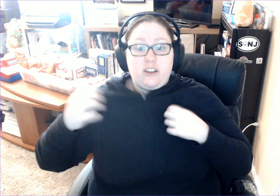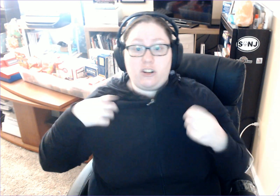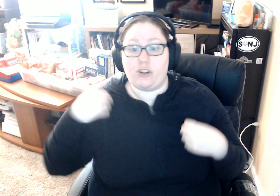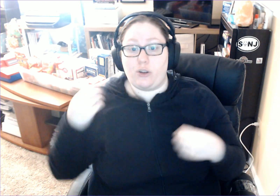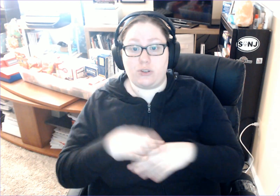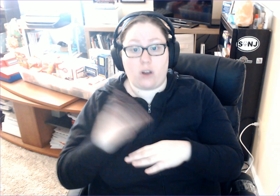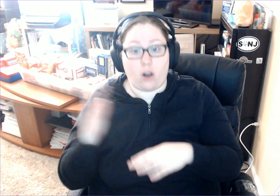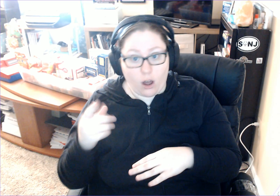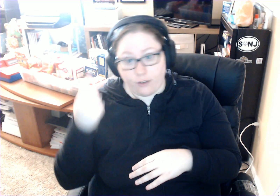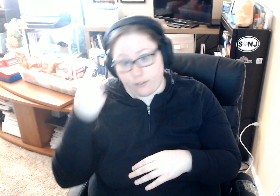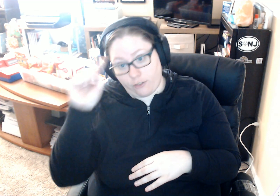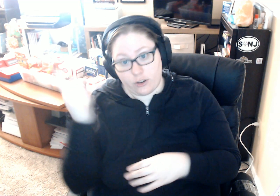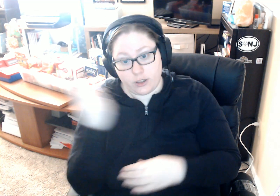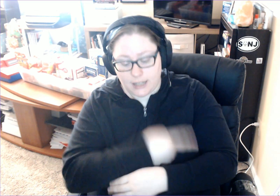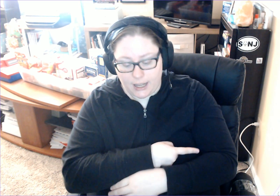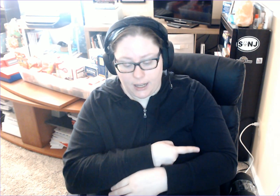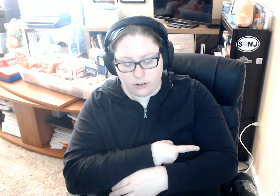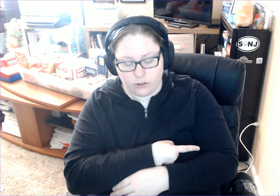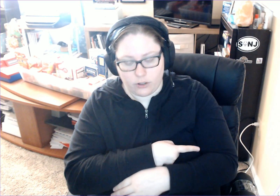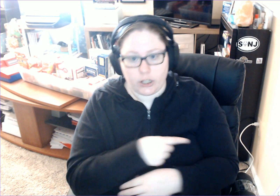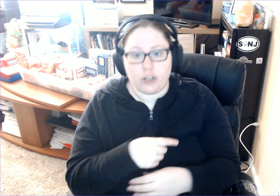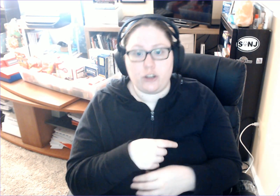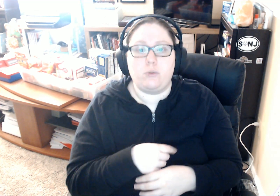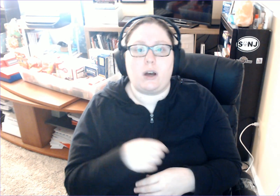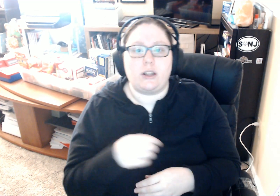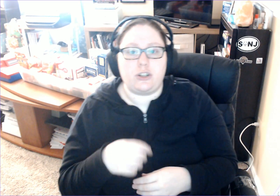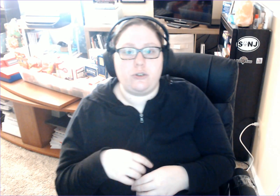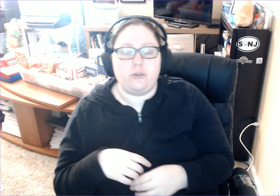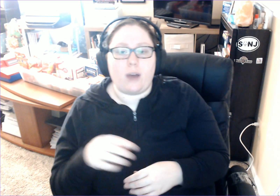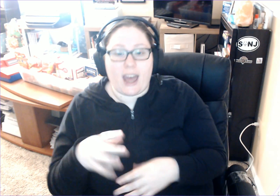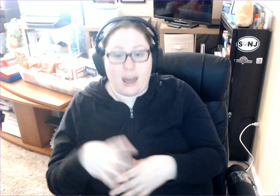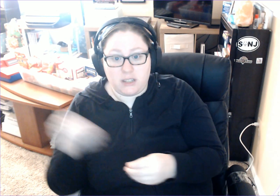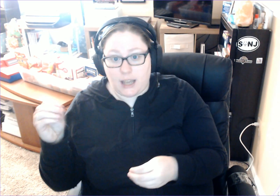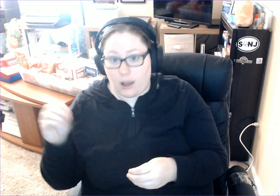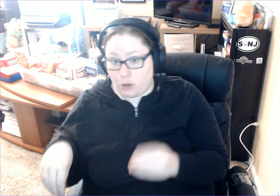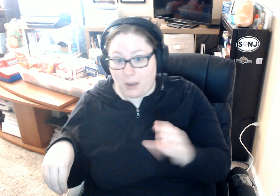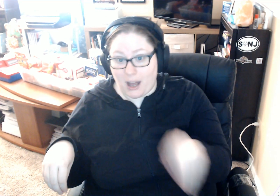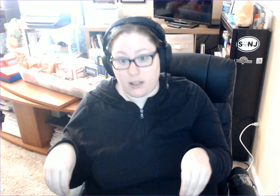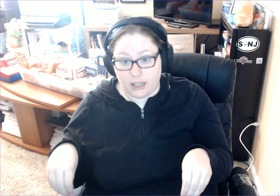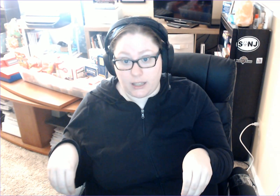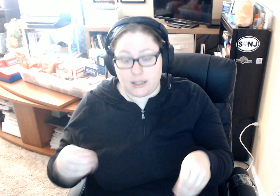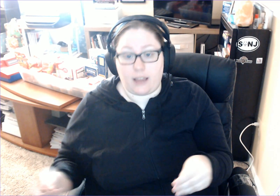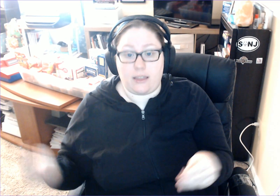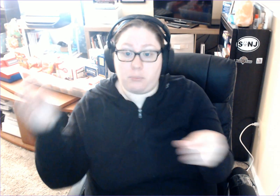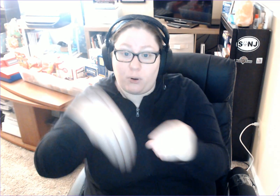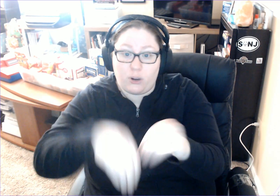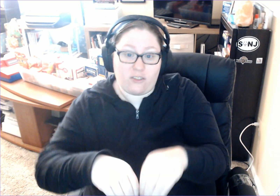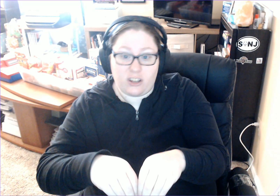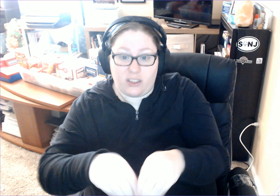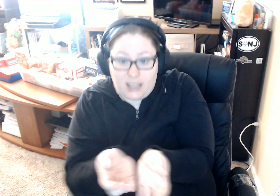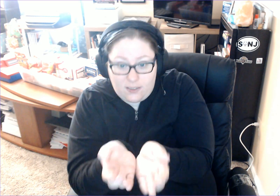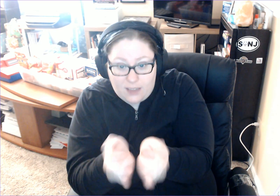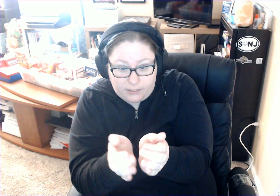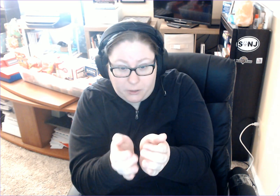clothes off for the day, you want to empty out your pockets and then put everything in that little